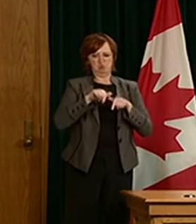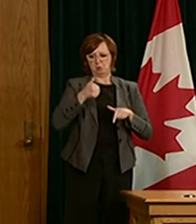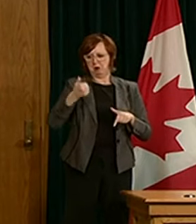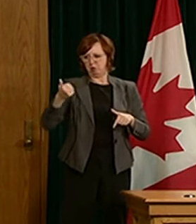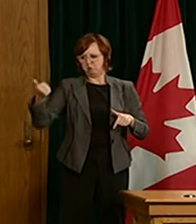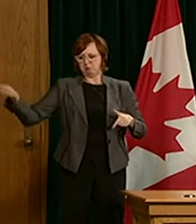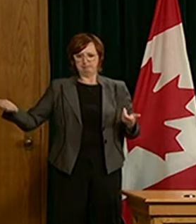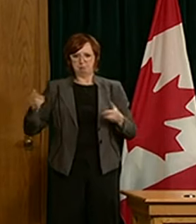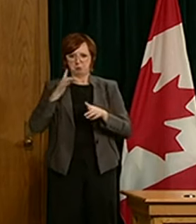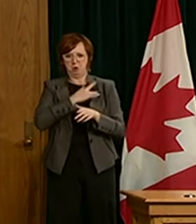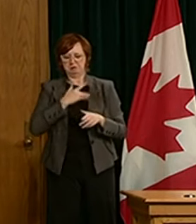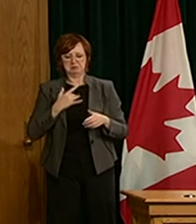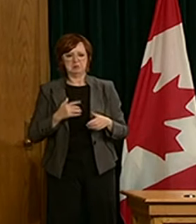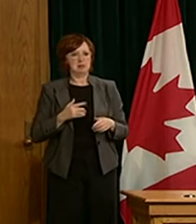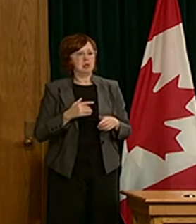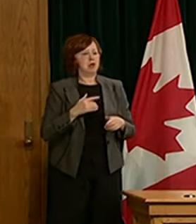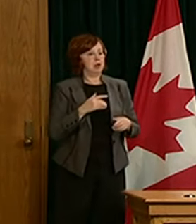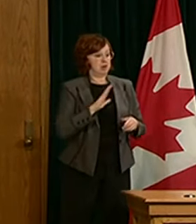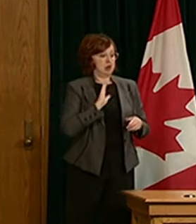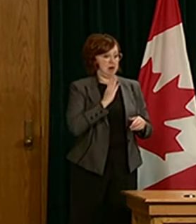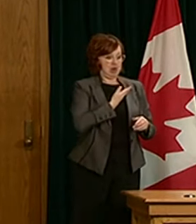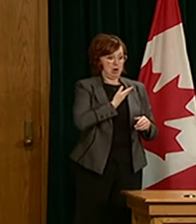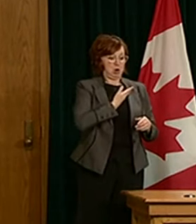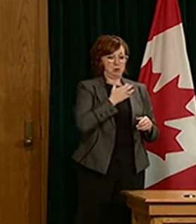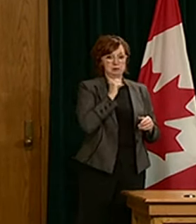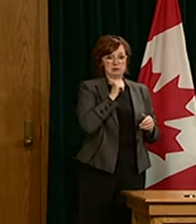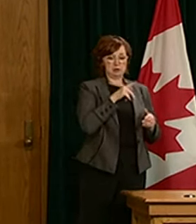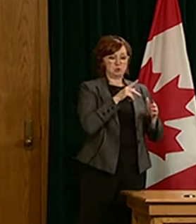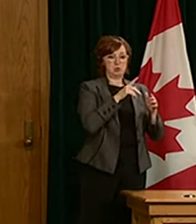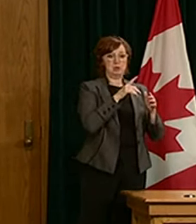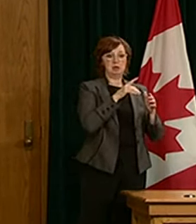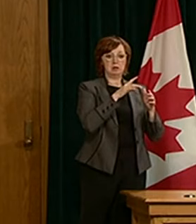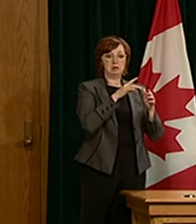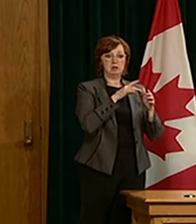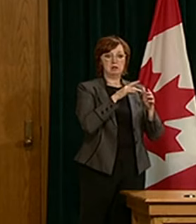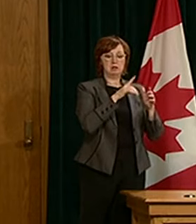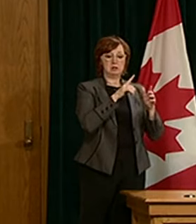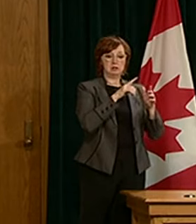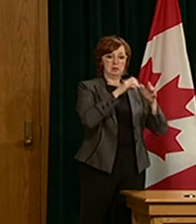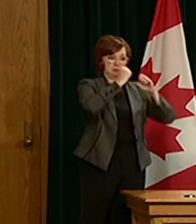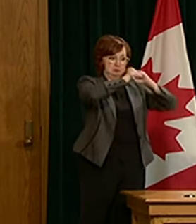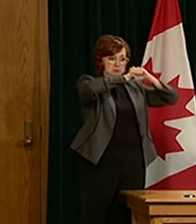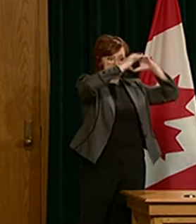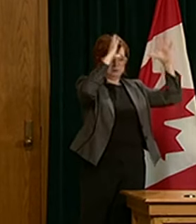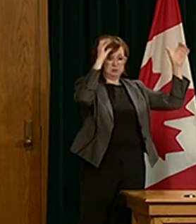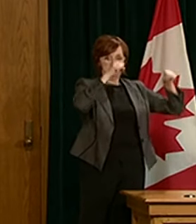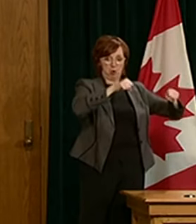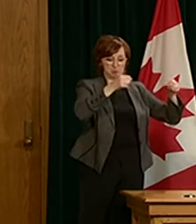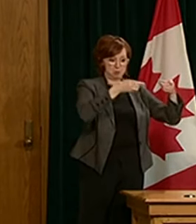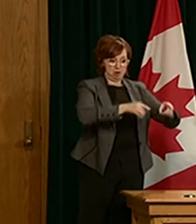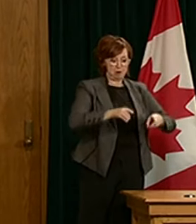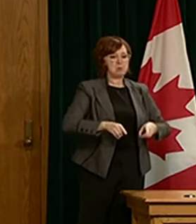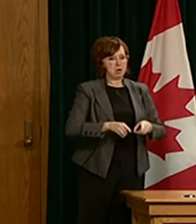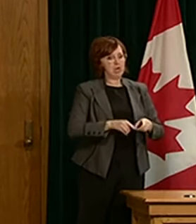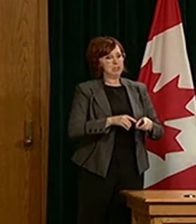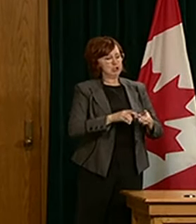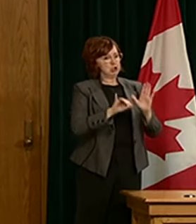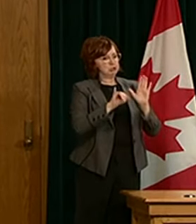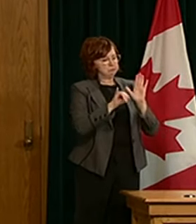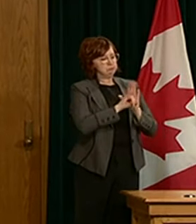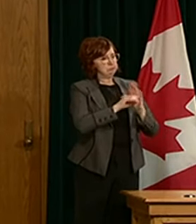at them almost as soon as the outbreak was identified in Wuhan. And the question that we worked